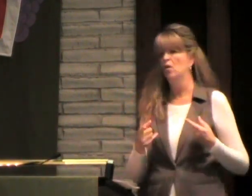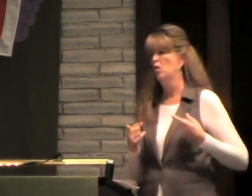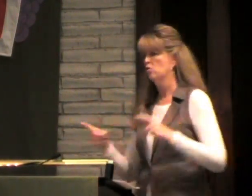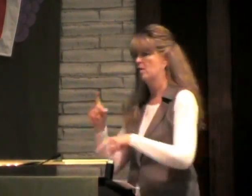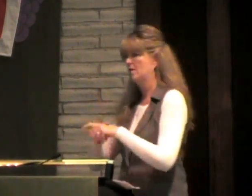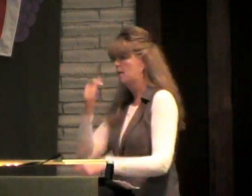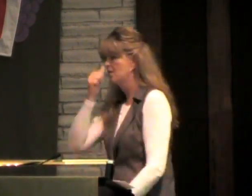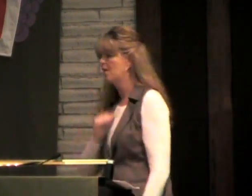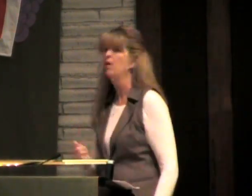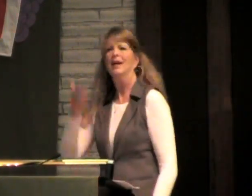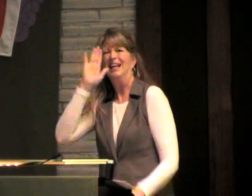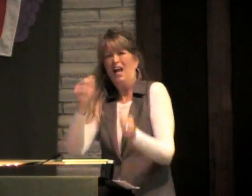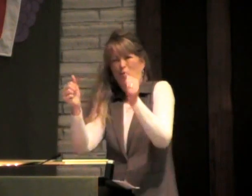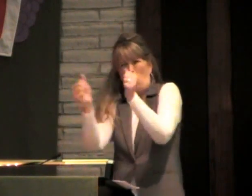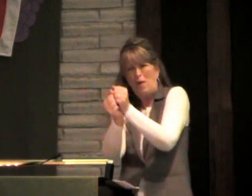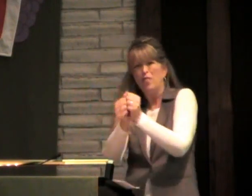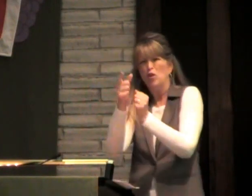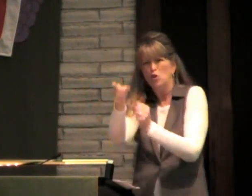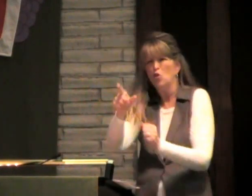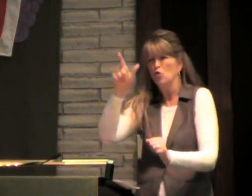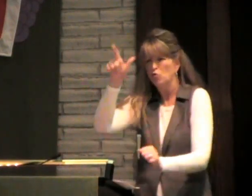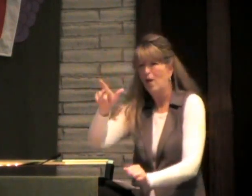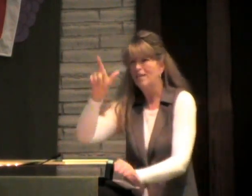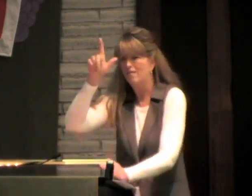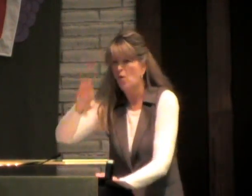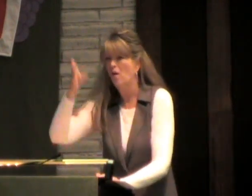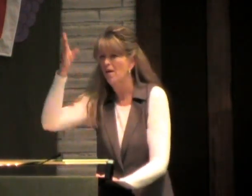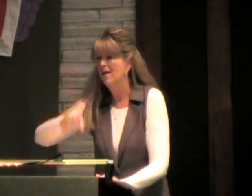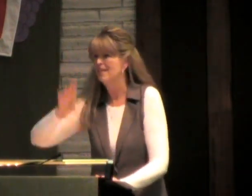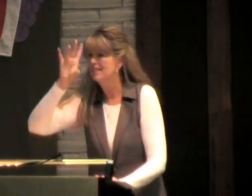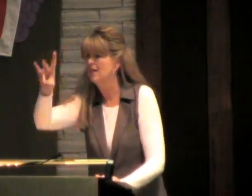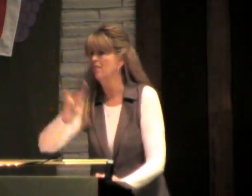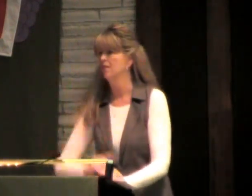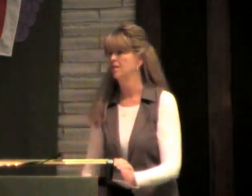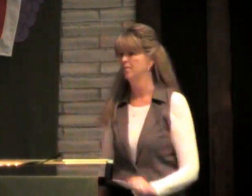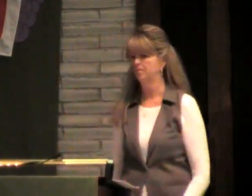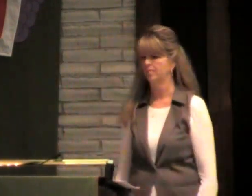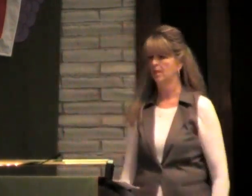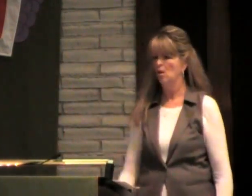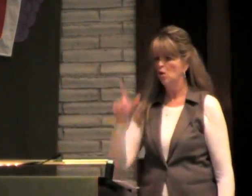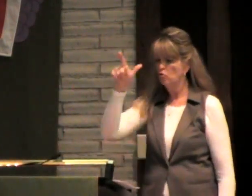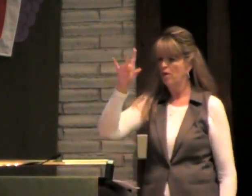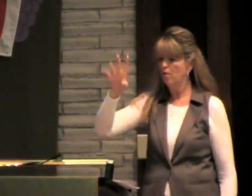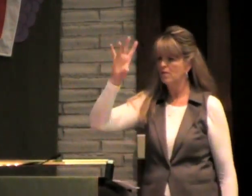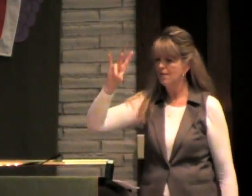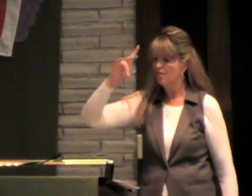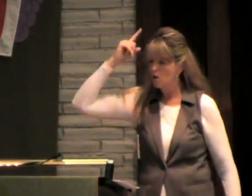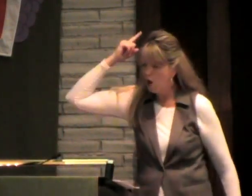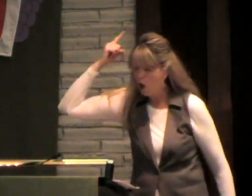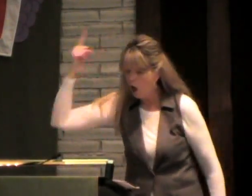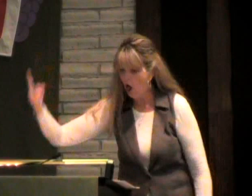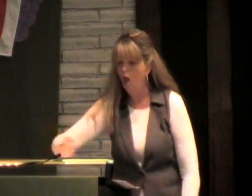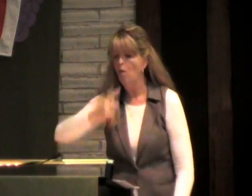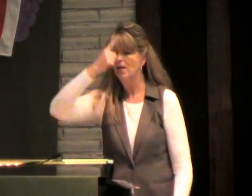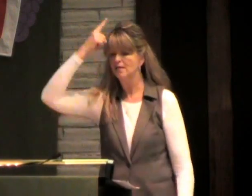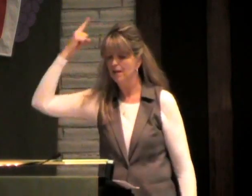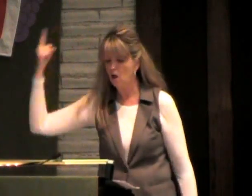during times of joy and times of sorrow. God is with you 24 hours a day, 7 days a